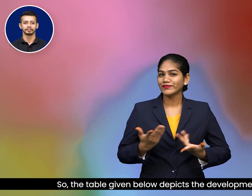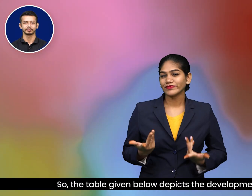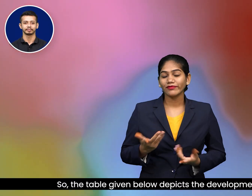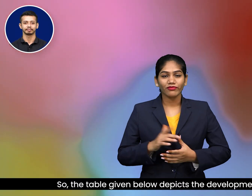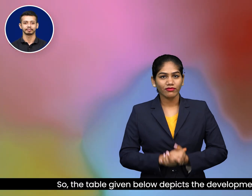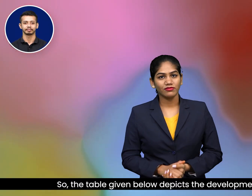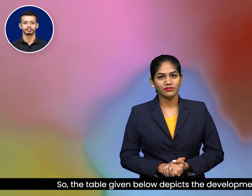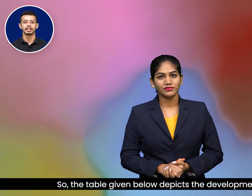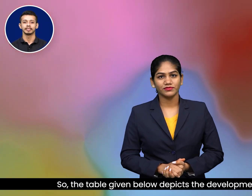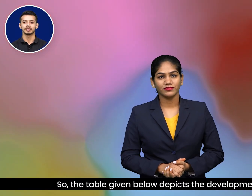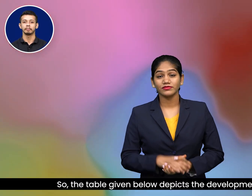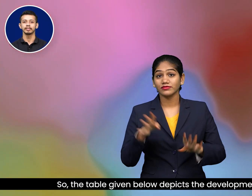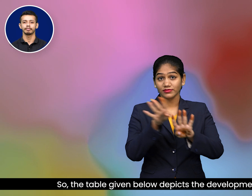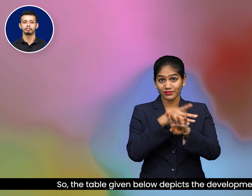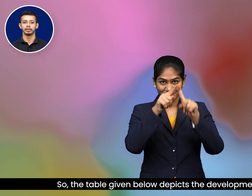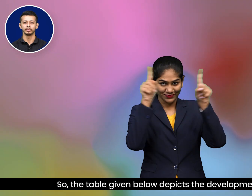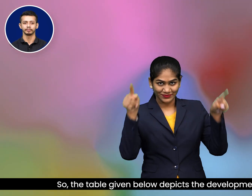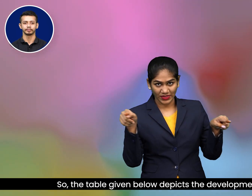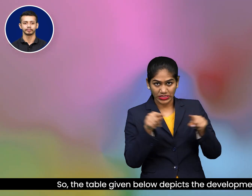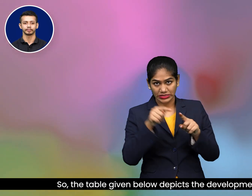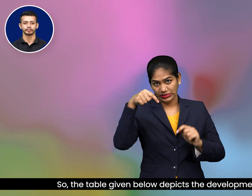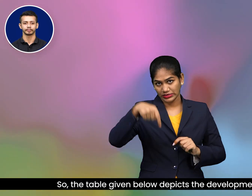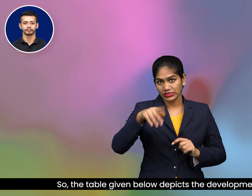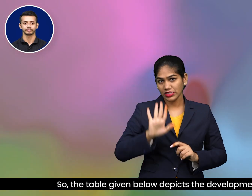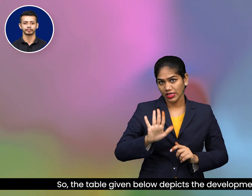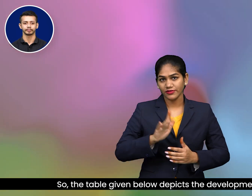So, the table given below